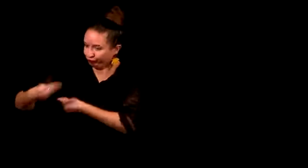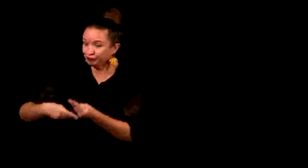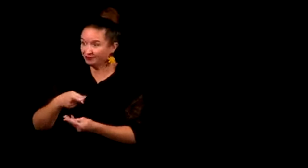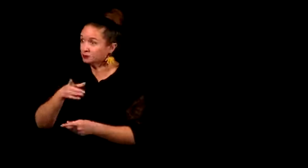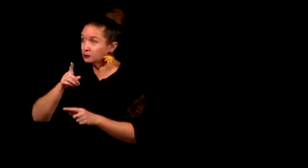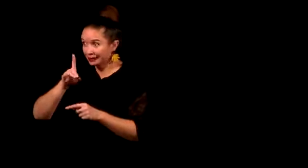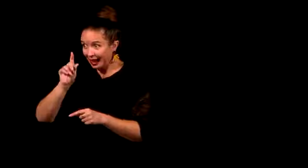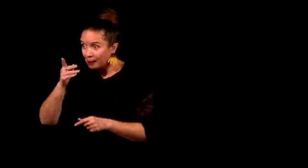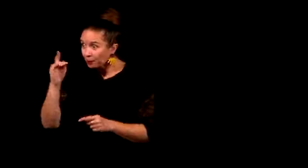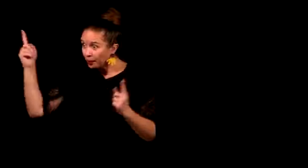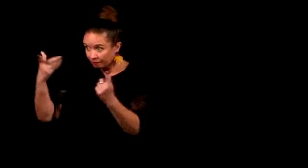be fulfilled.